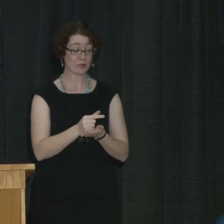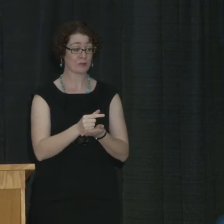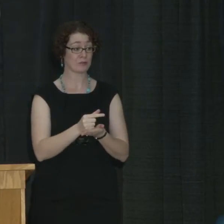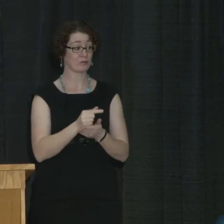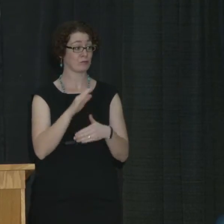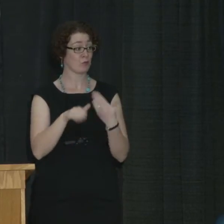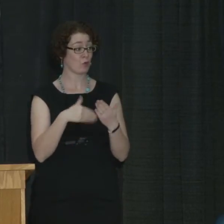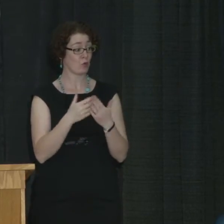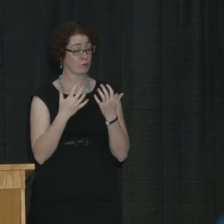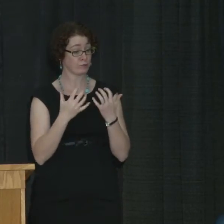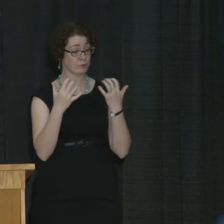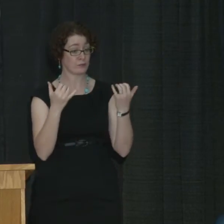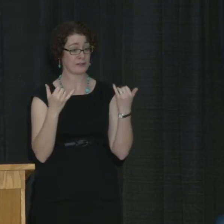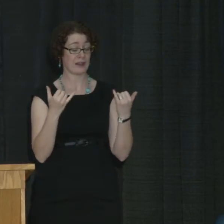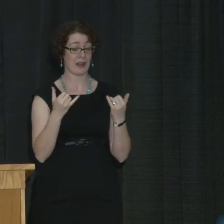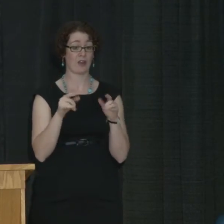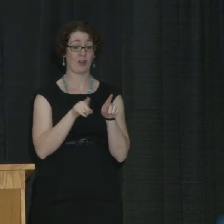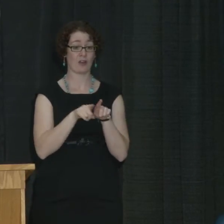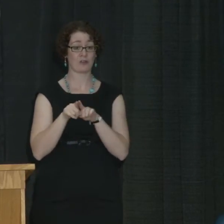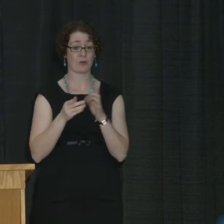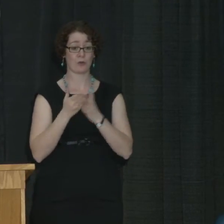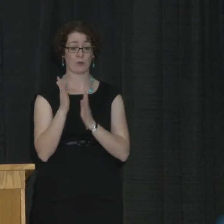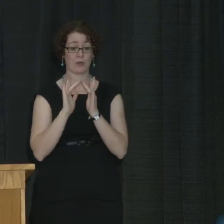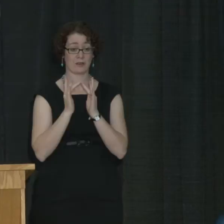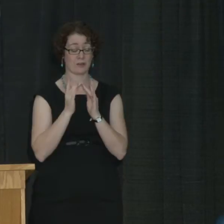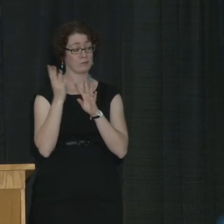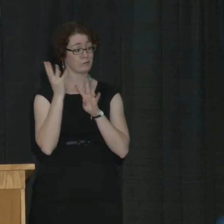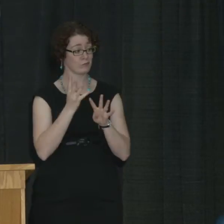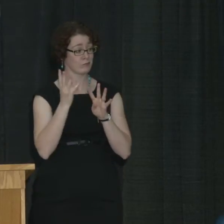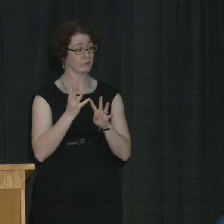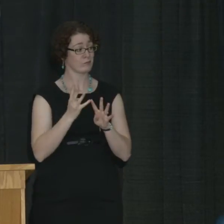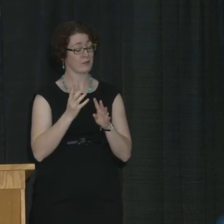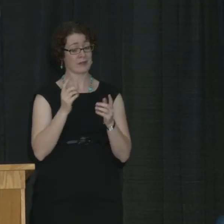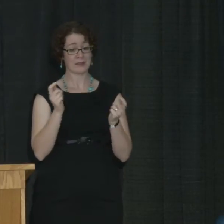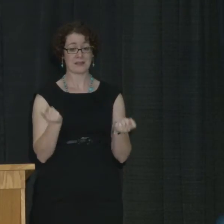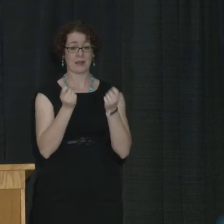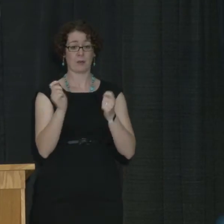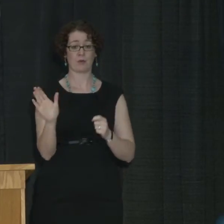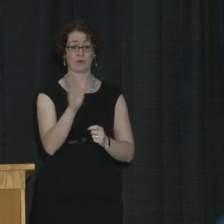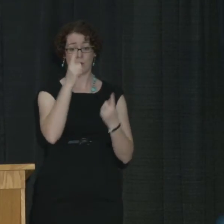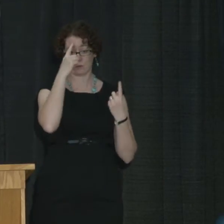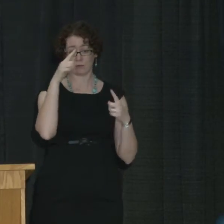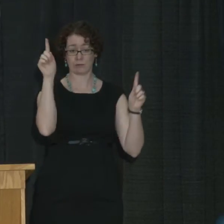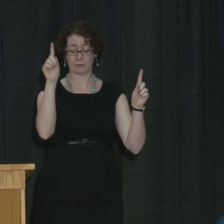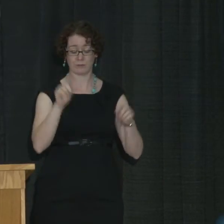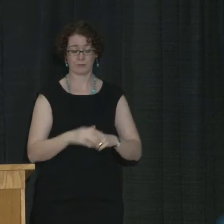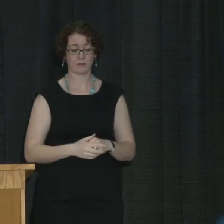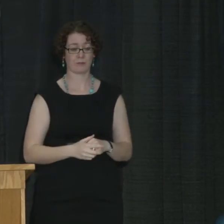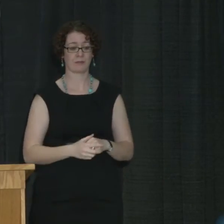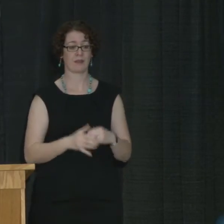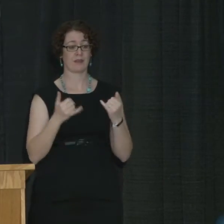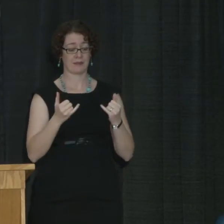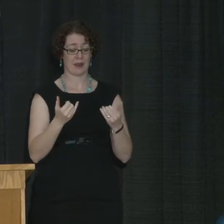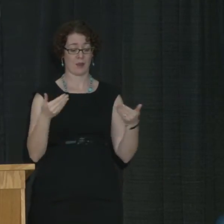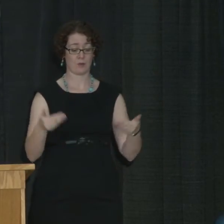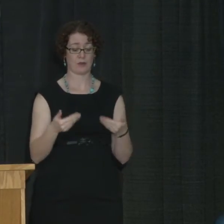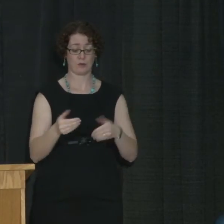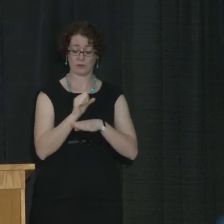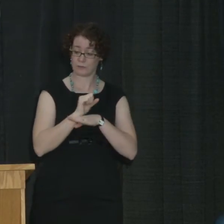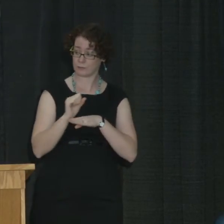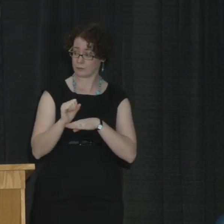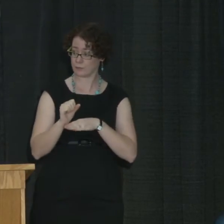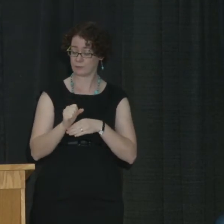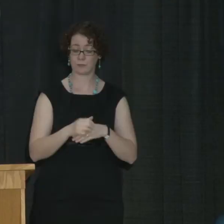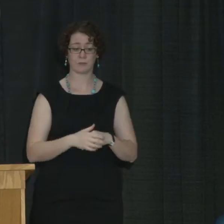have gathered here today via live streaming to celebrate and honor your achievements. I would now like to introduce the platform